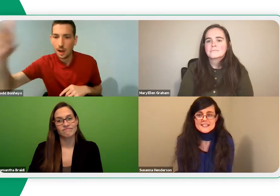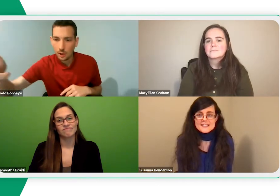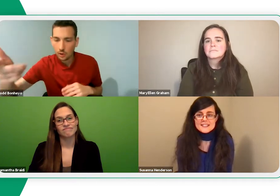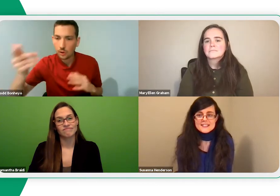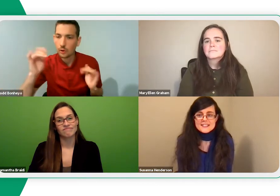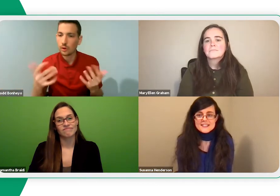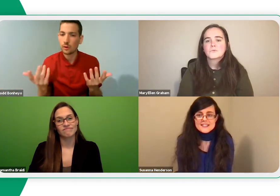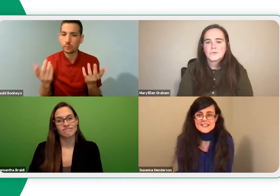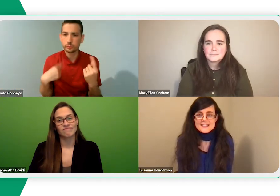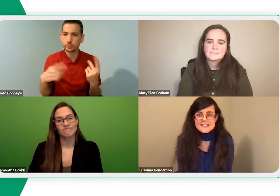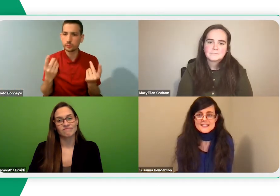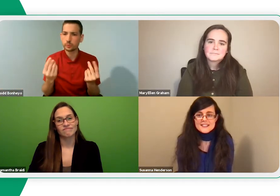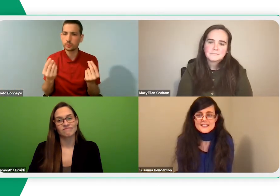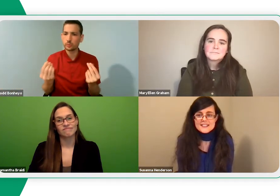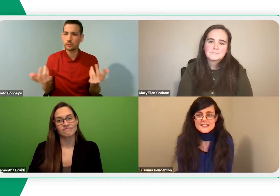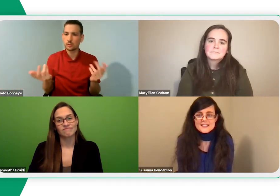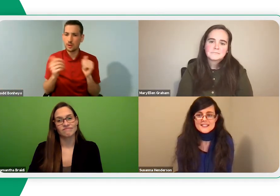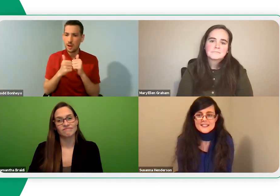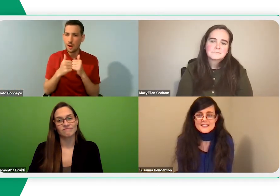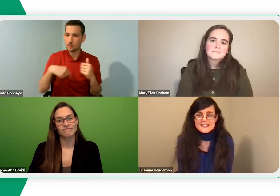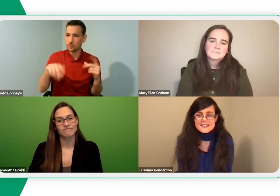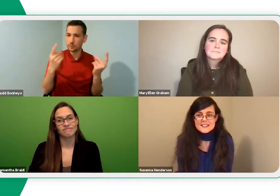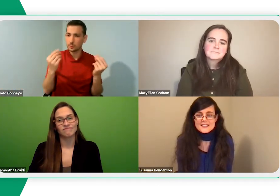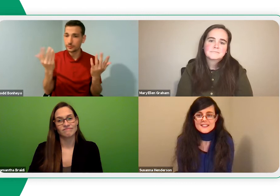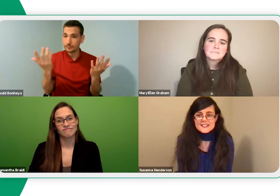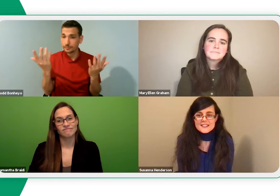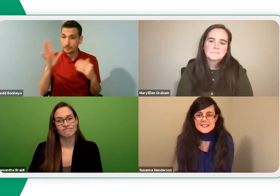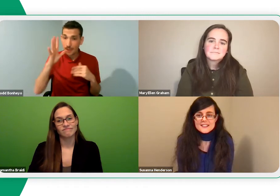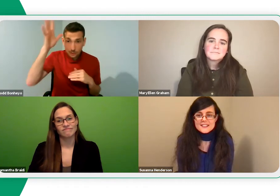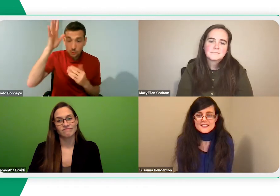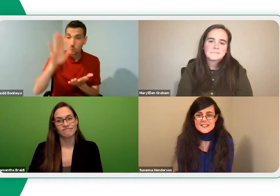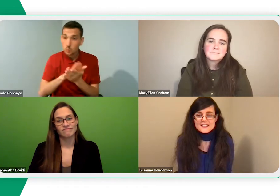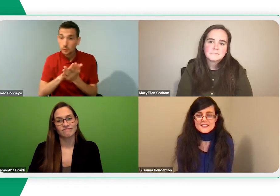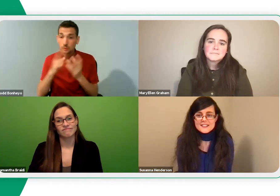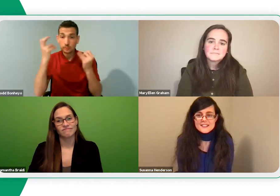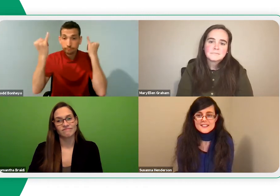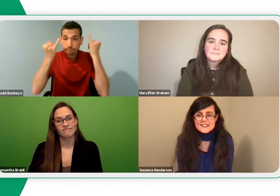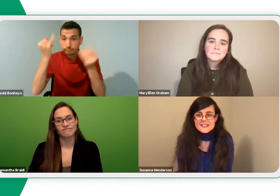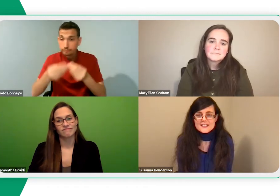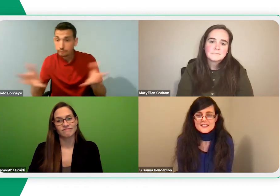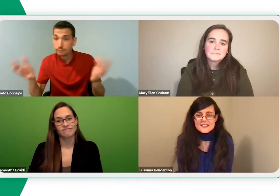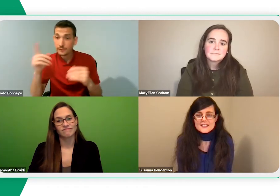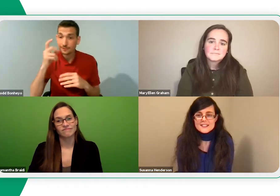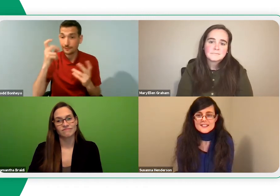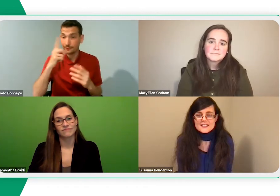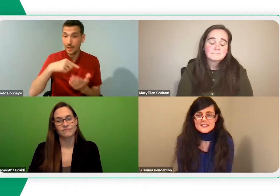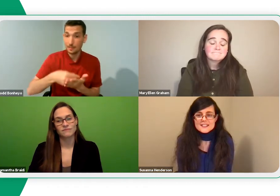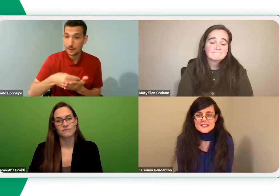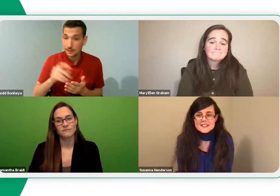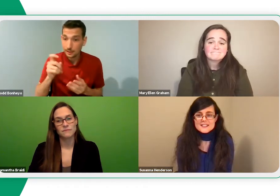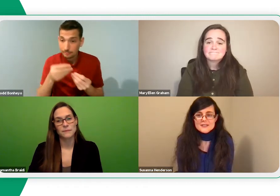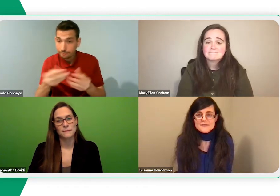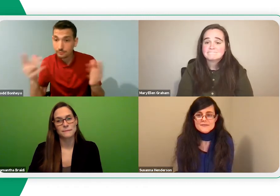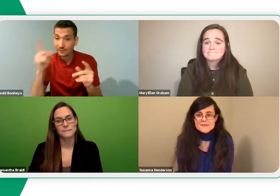taxes are minimal. They don't have that until they leave the nest. So what do? You know,